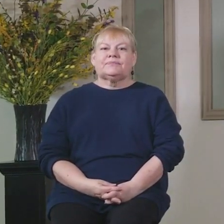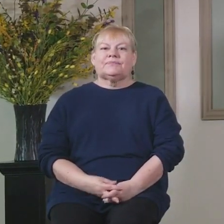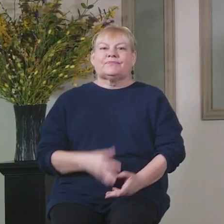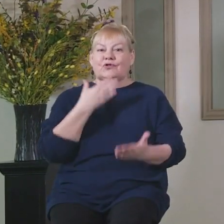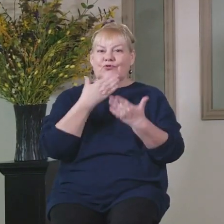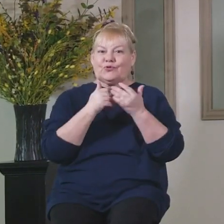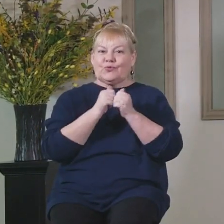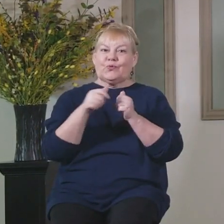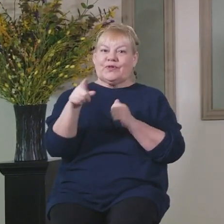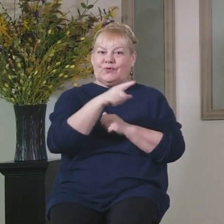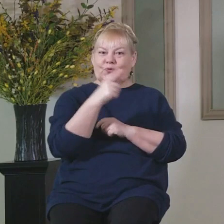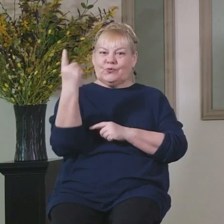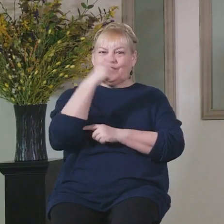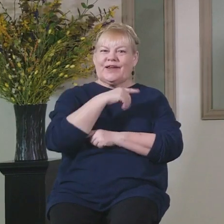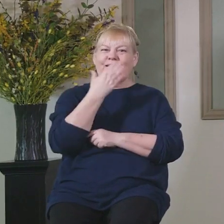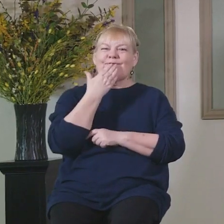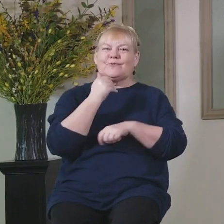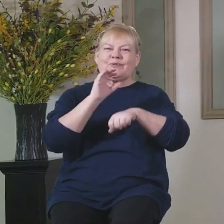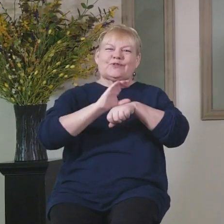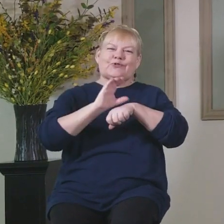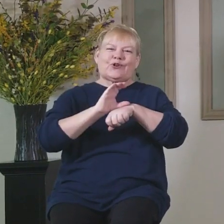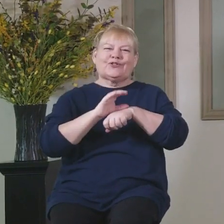It's good to be with you today, sweet church.